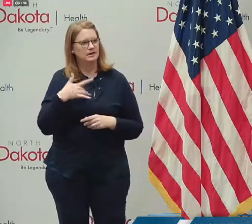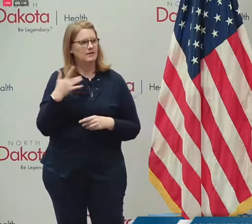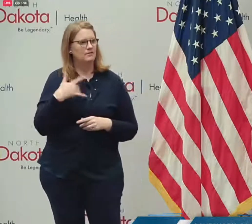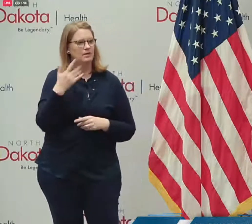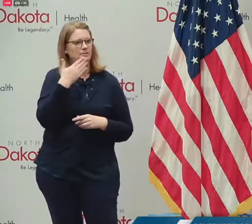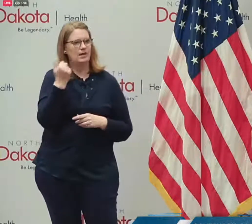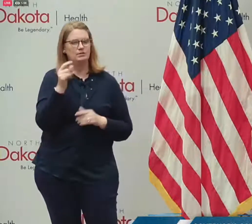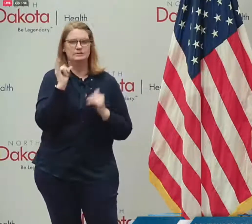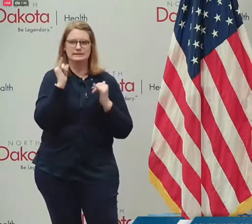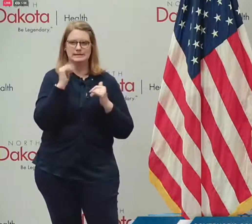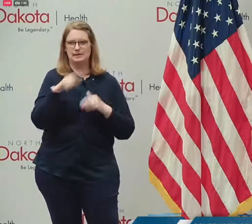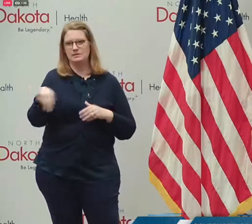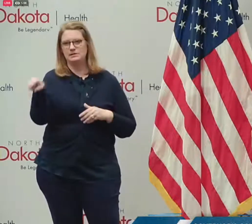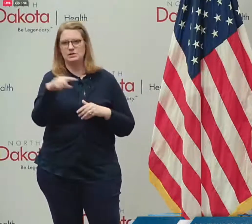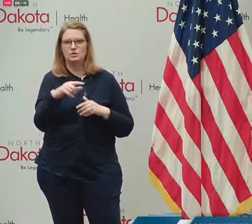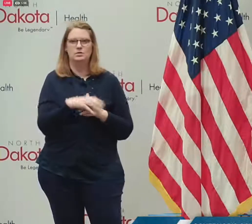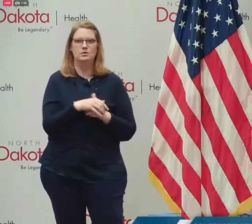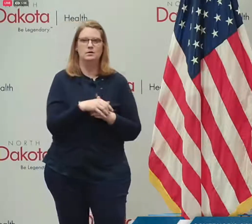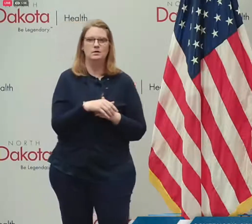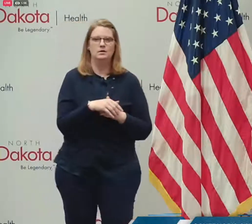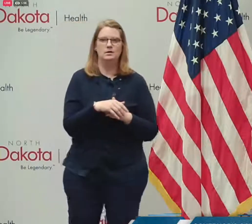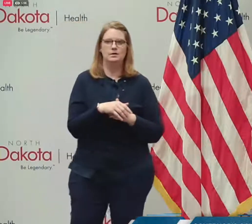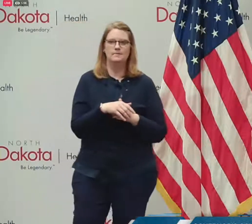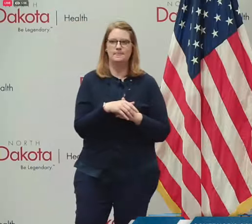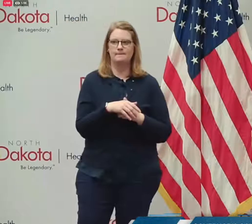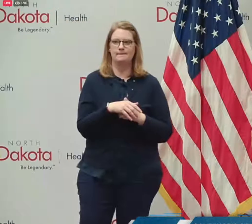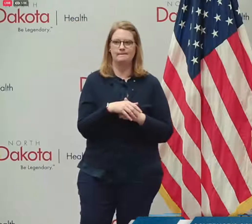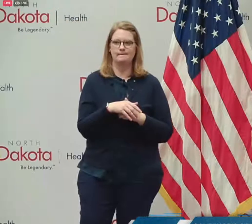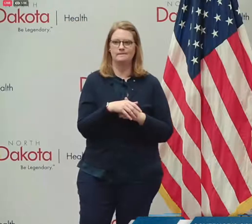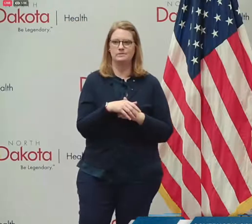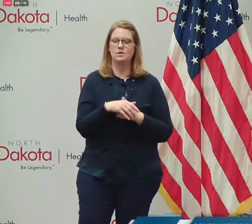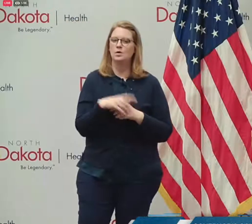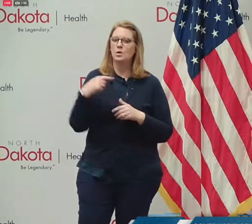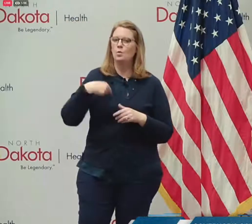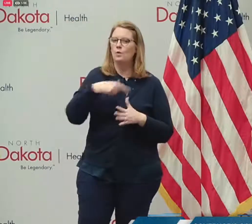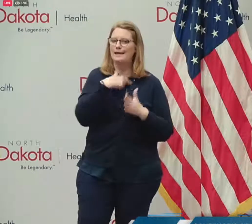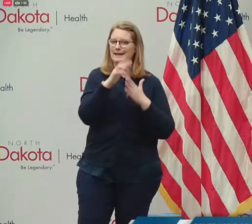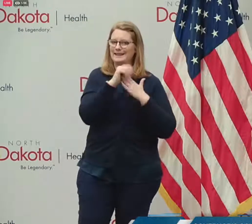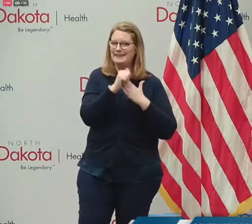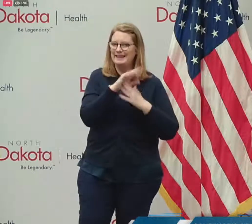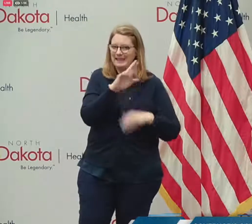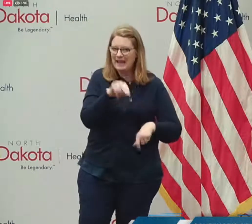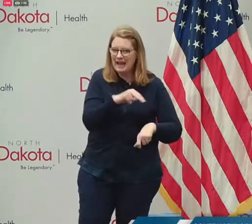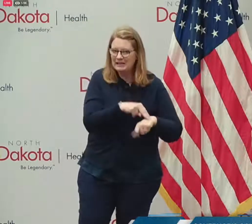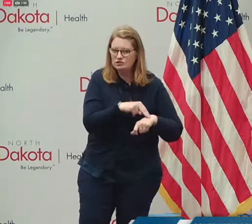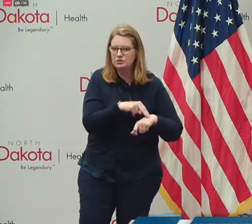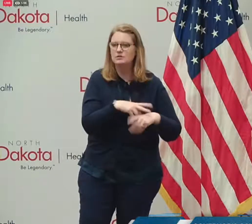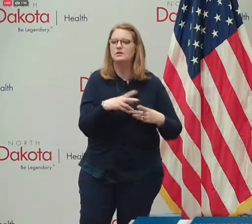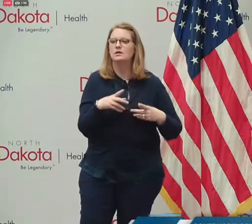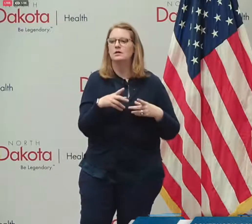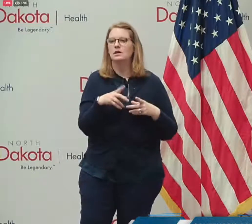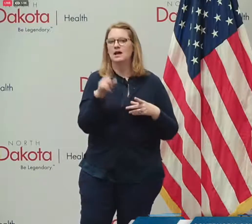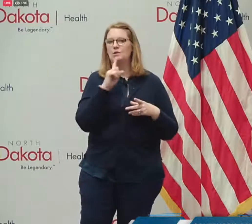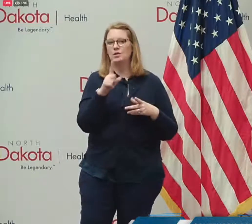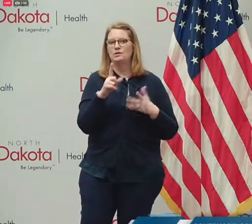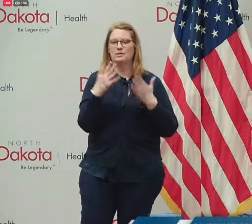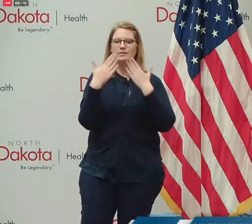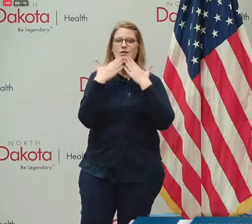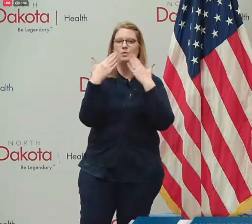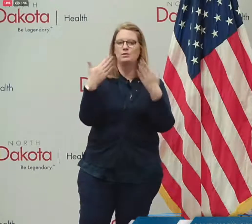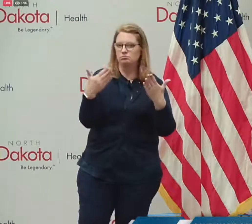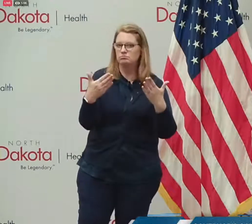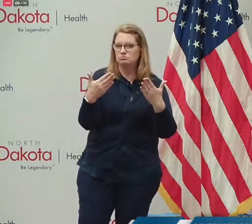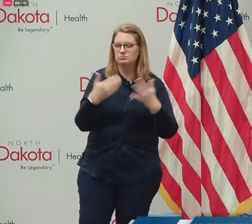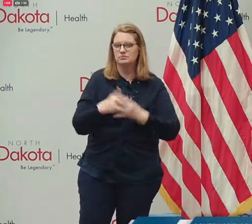you. And so again, we can be lead the nation in a lot of things, and we certainly can be in a state of gratitude and be another